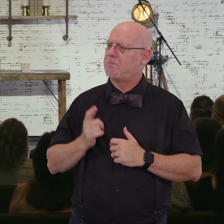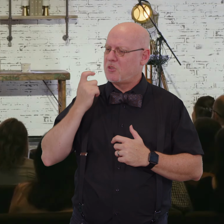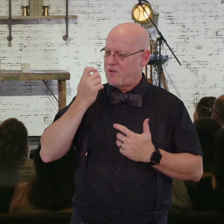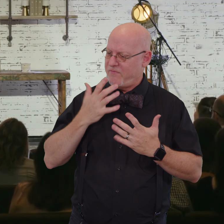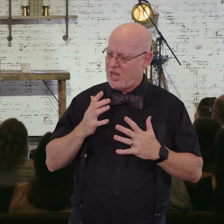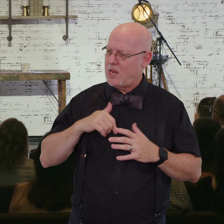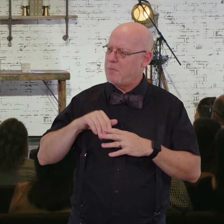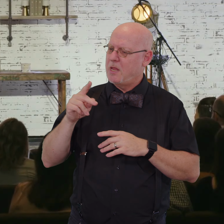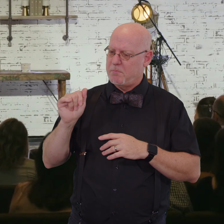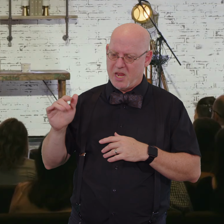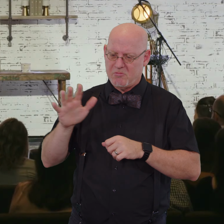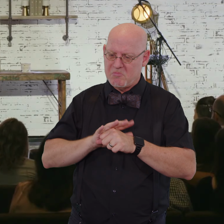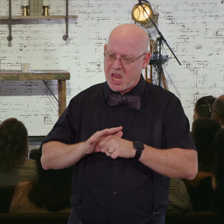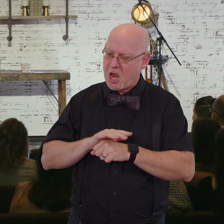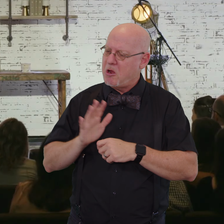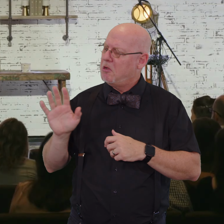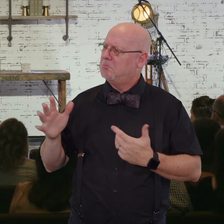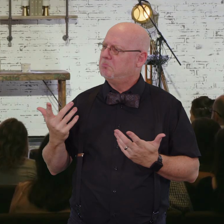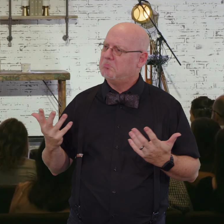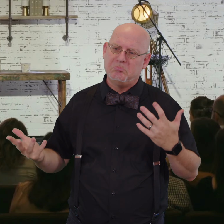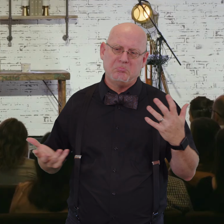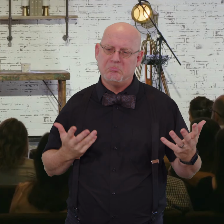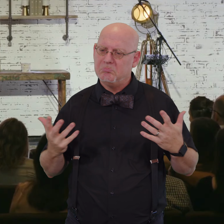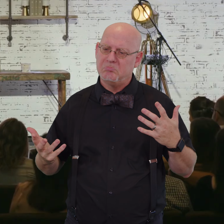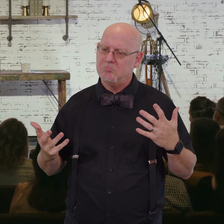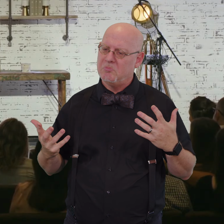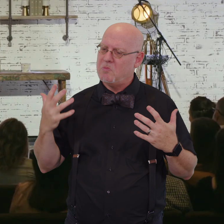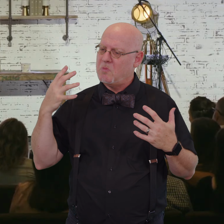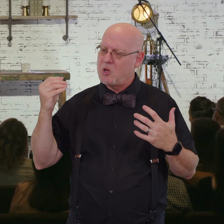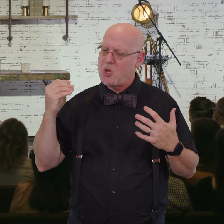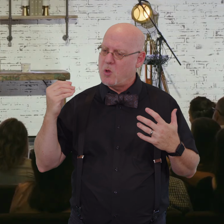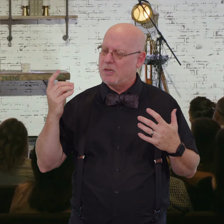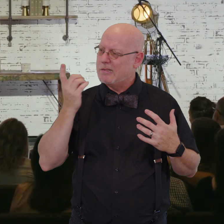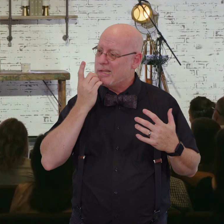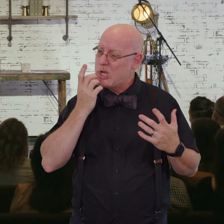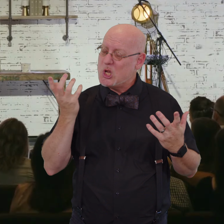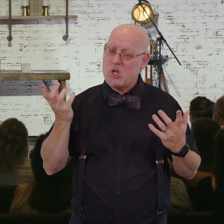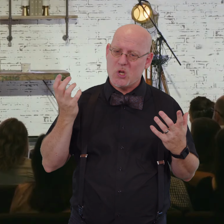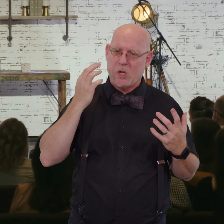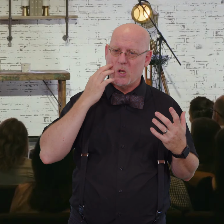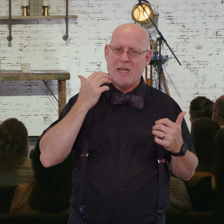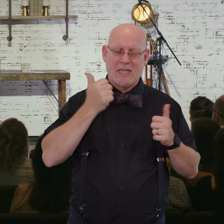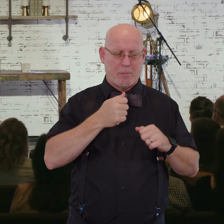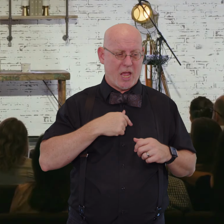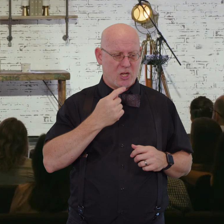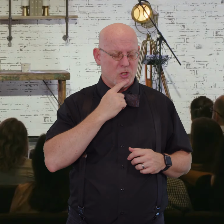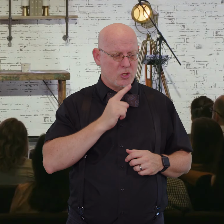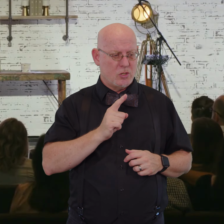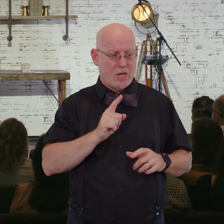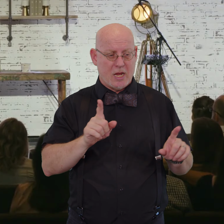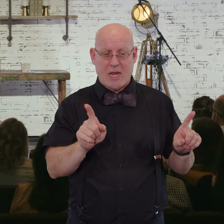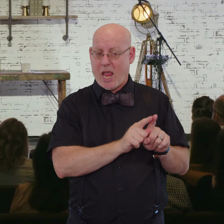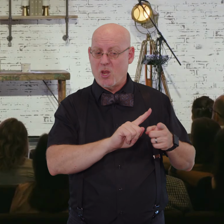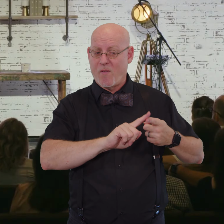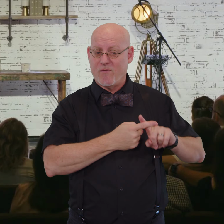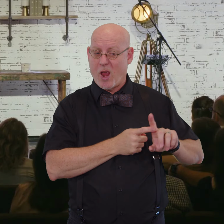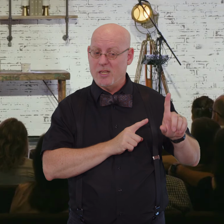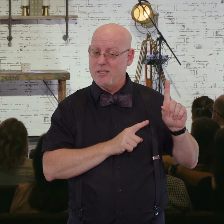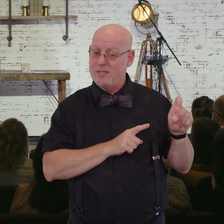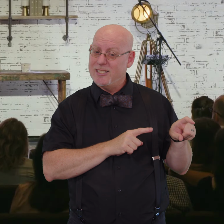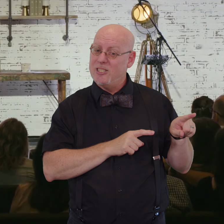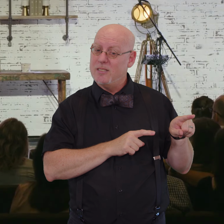I just finished I'm over here in Pace happen to be in the hood you know and you want to grab some den den and she texts back and she's like as